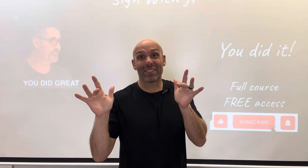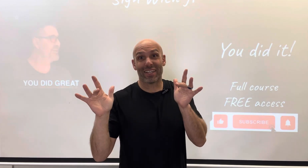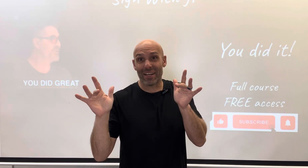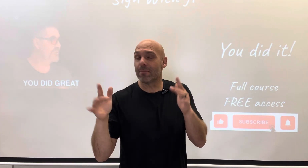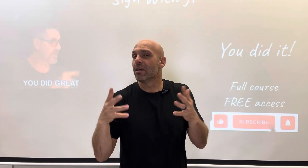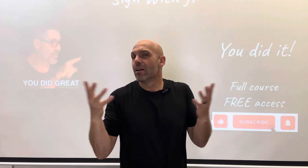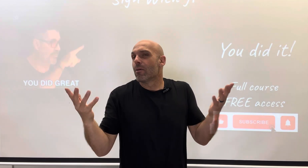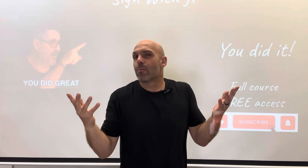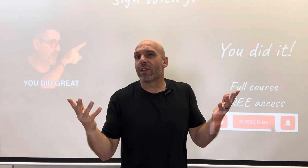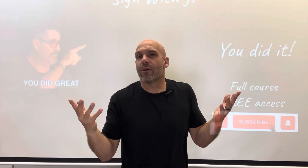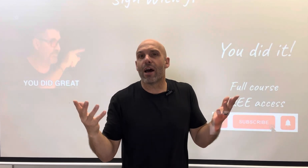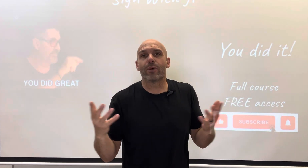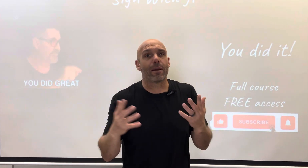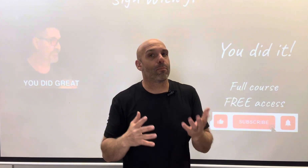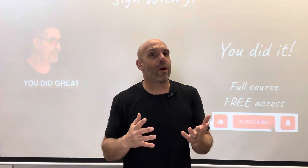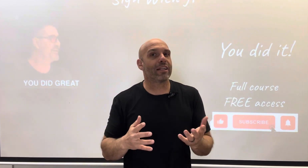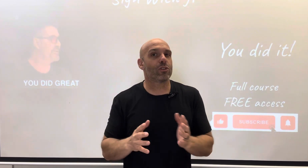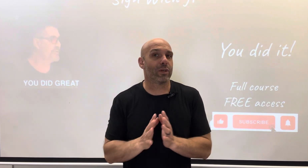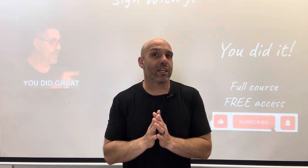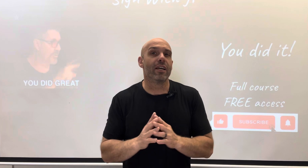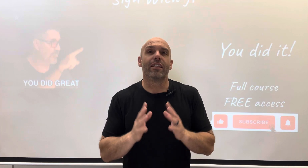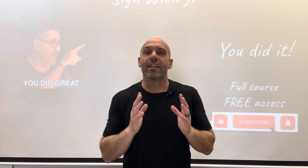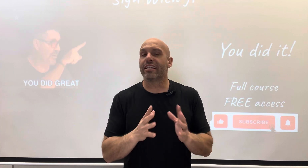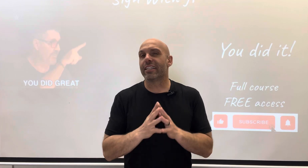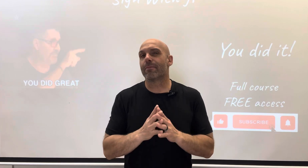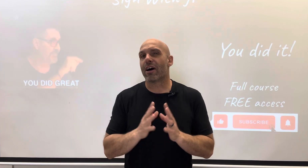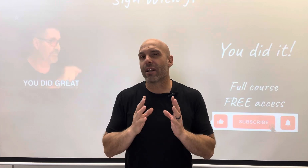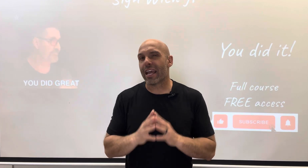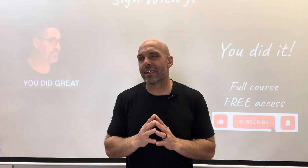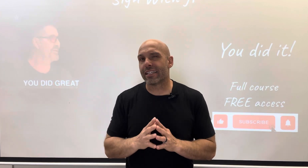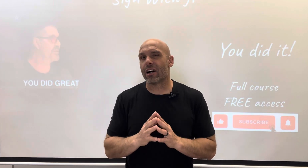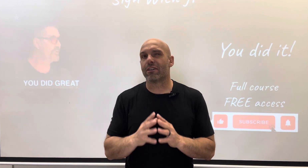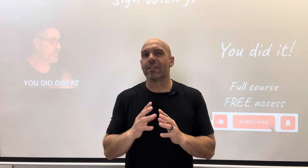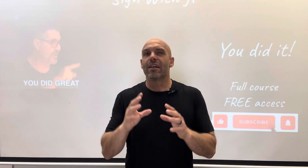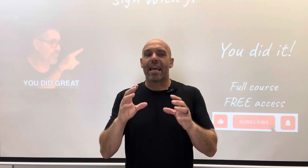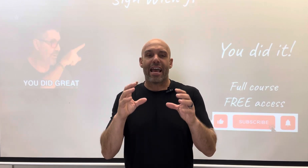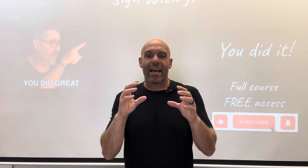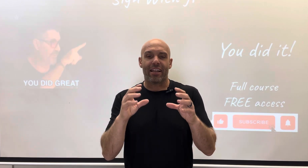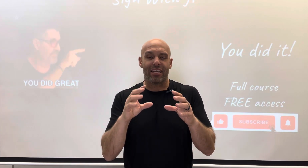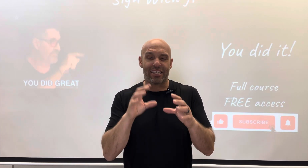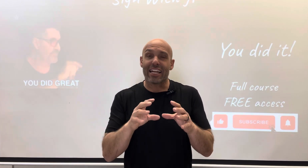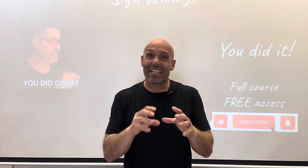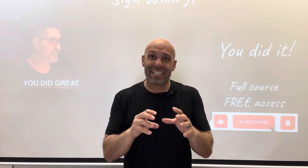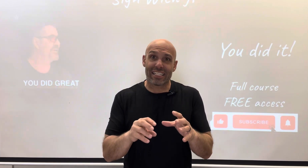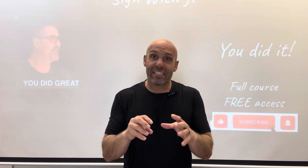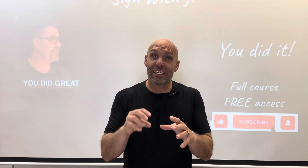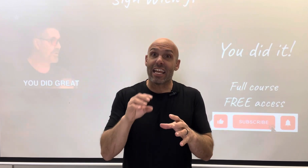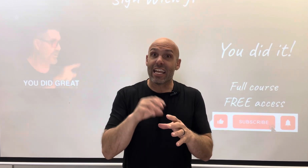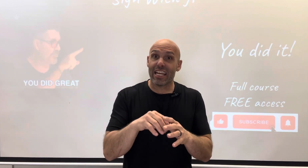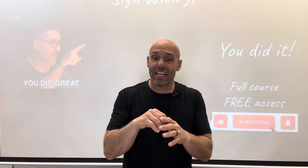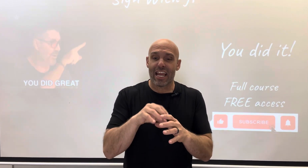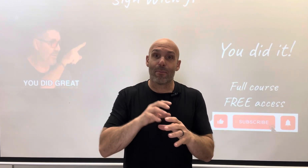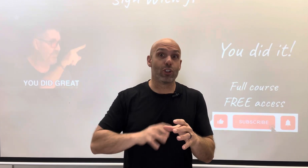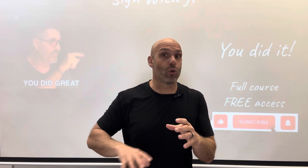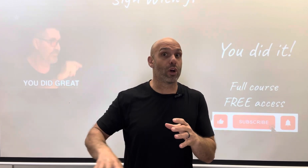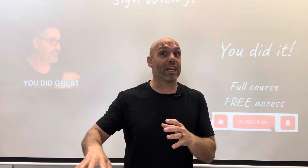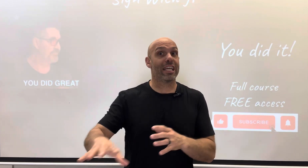Okay. Play around with it, practice with it. The neat thing about ASL is that it exists in a majority